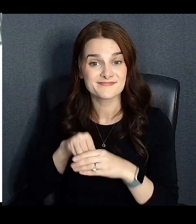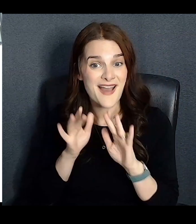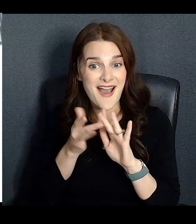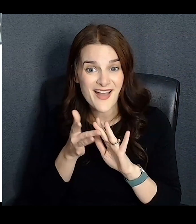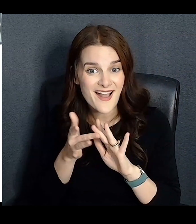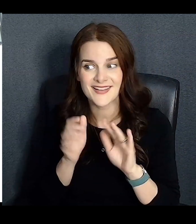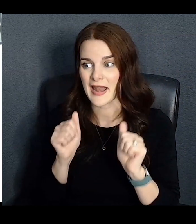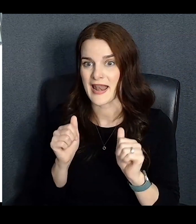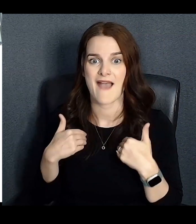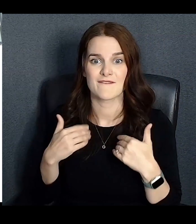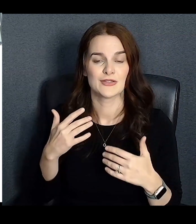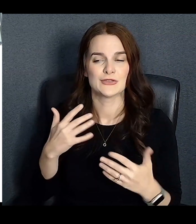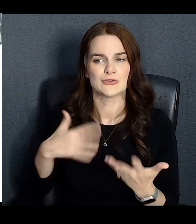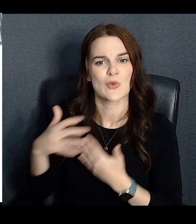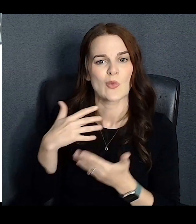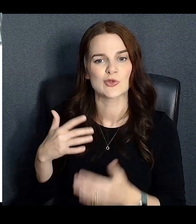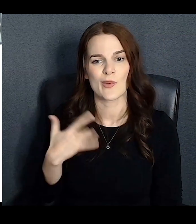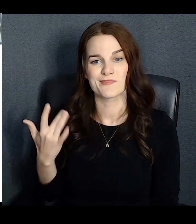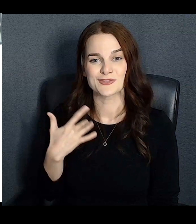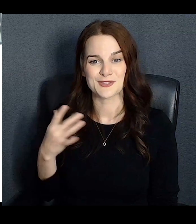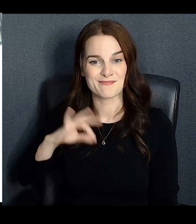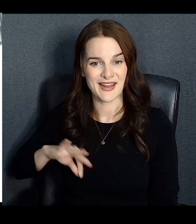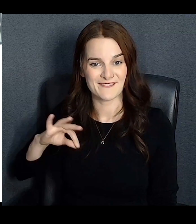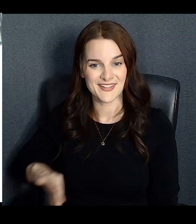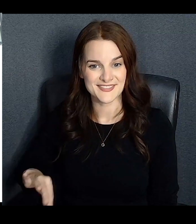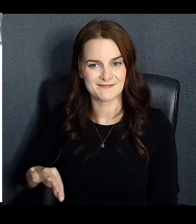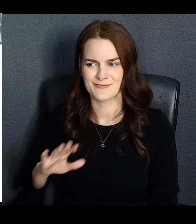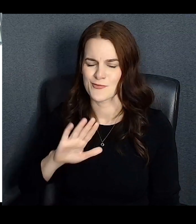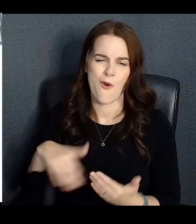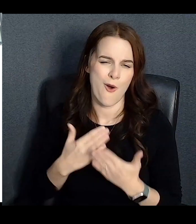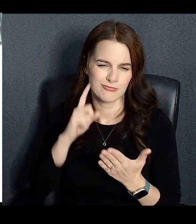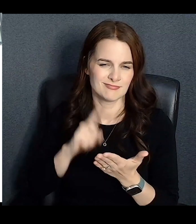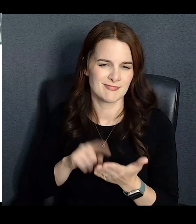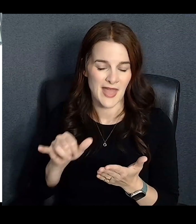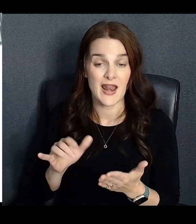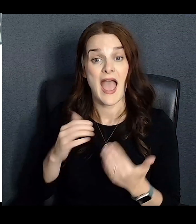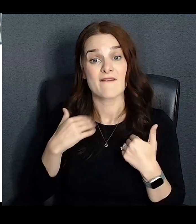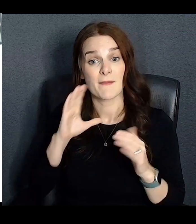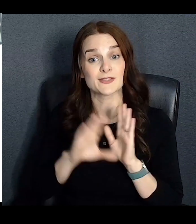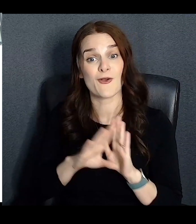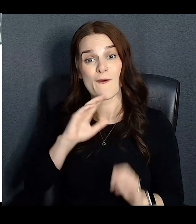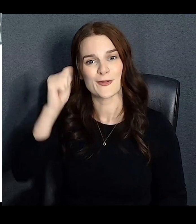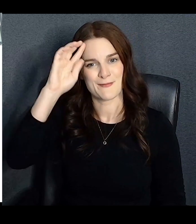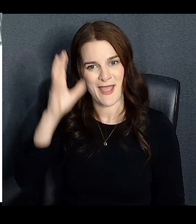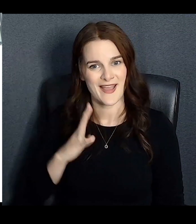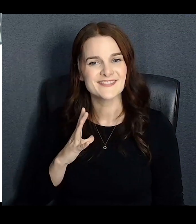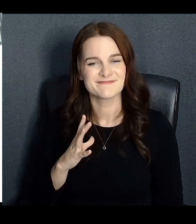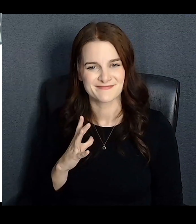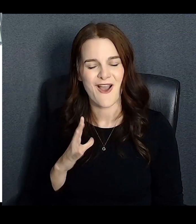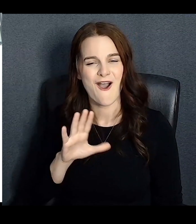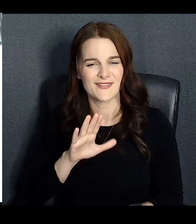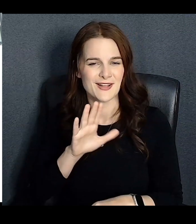being online can have many social and emotional benefits. I think we all know that. There's a picture here of an older adult on his phone, on his